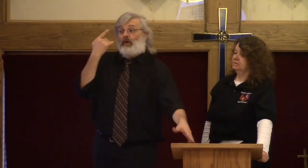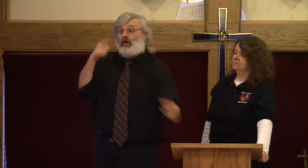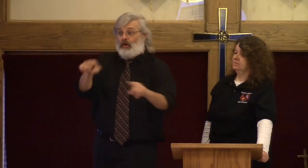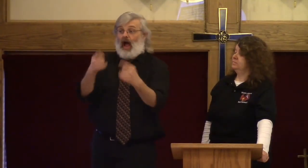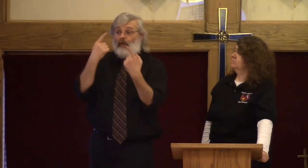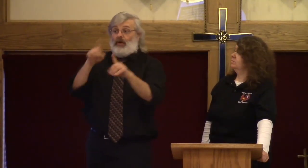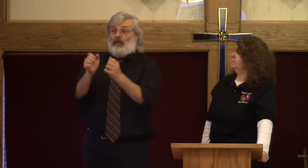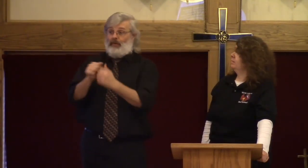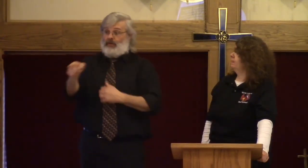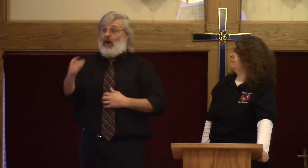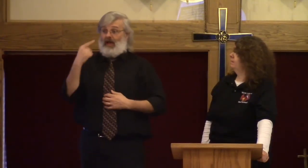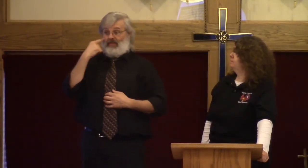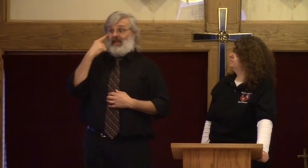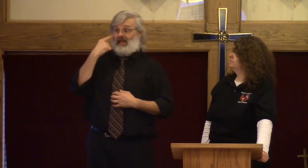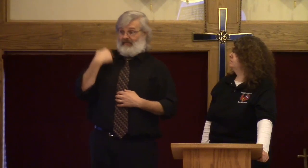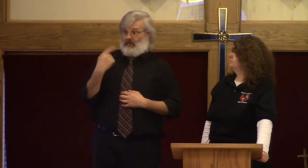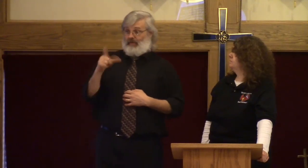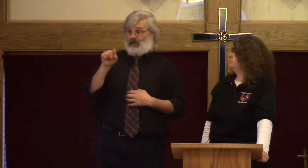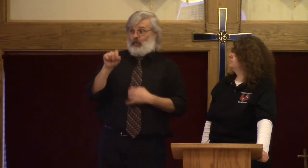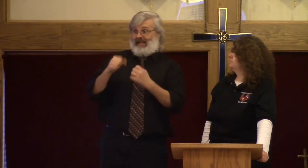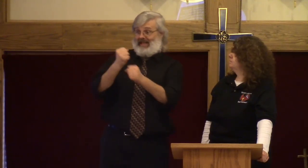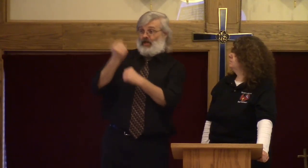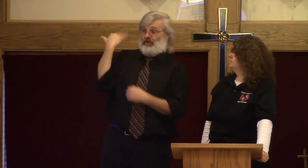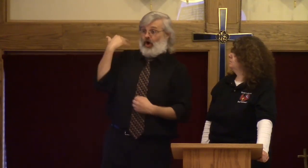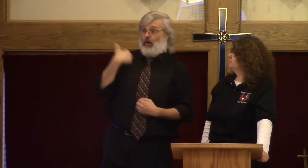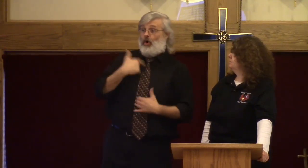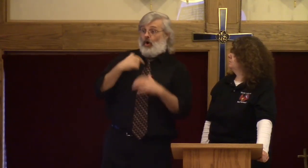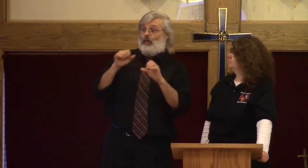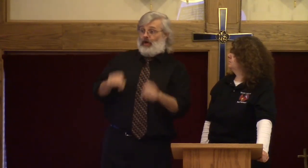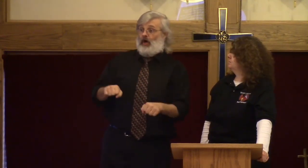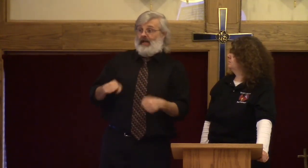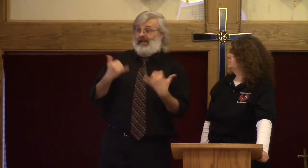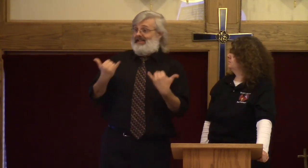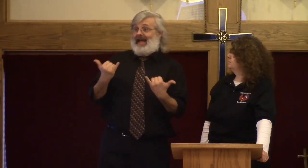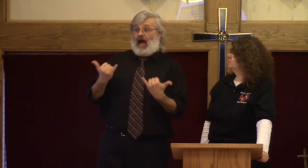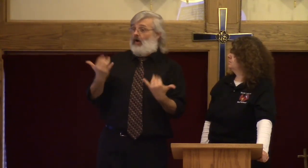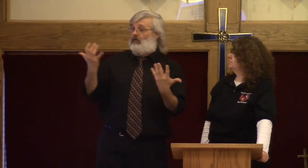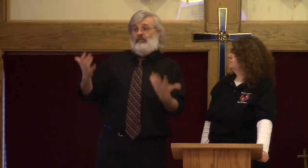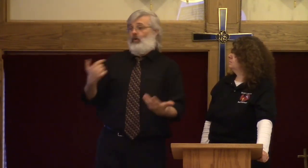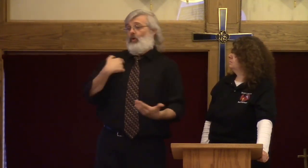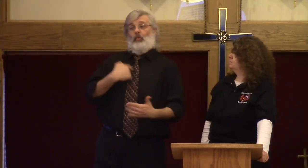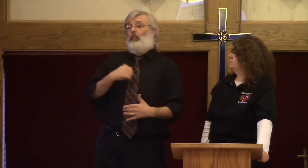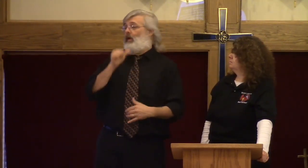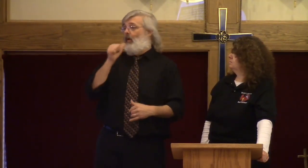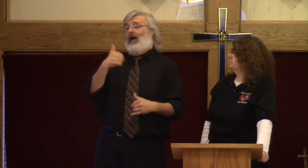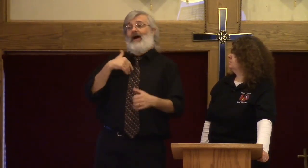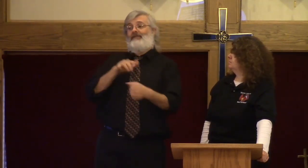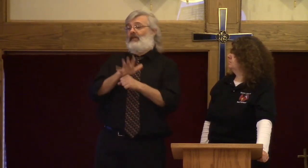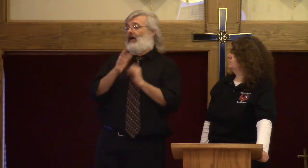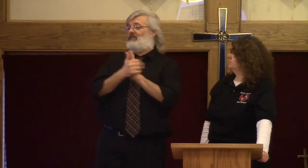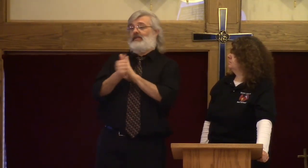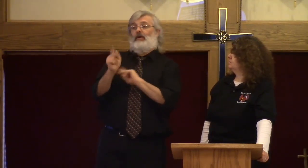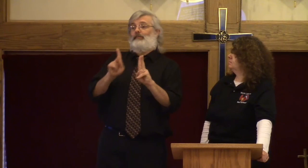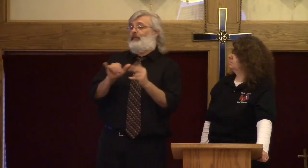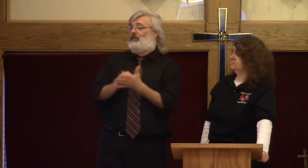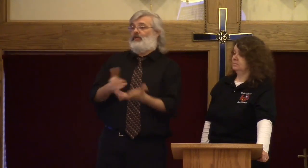agree with you. I think if it would have been 20 years ago, we could. Now, we don't have enough skilled people to do